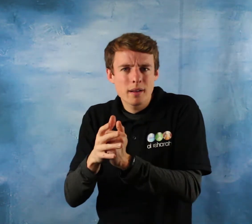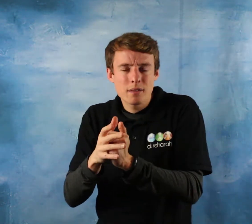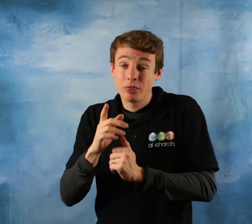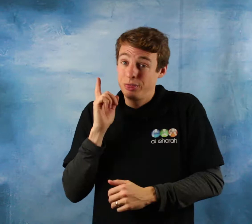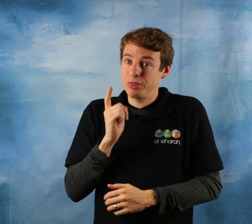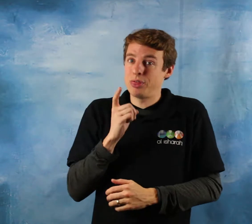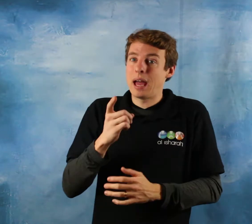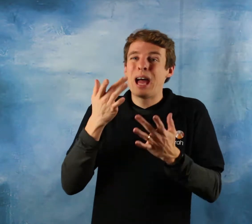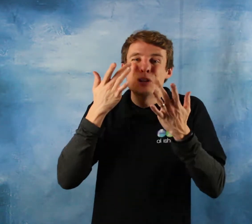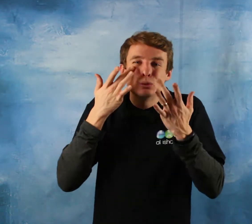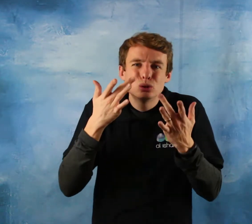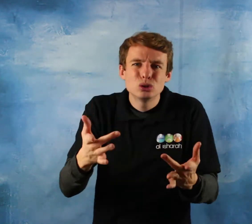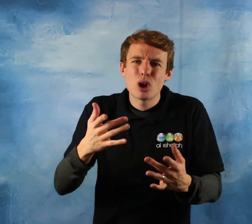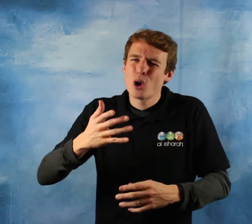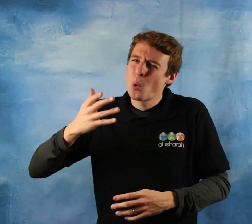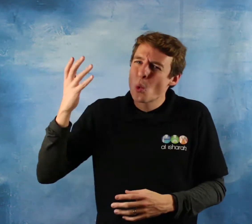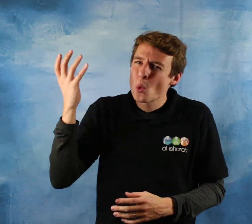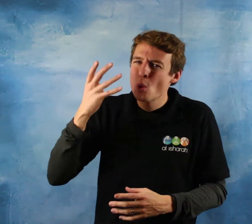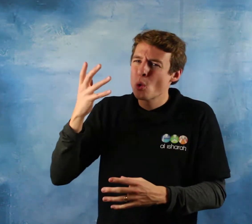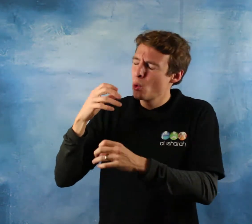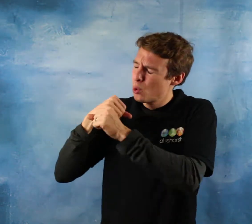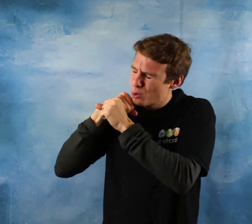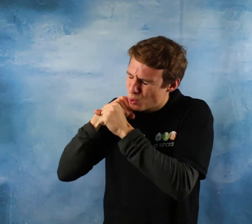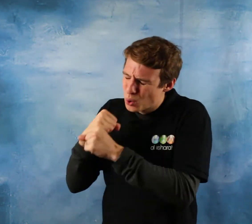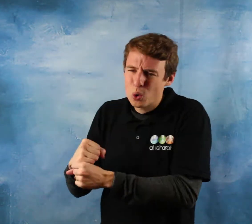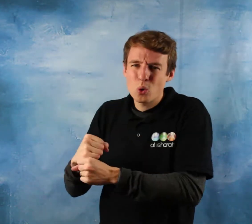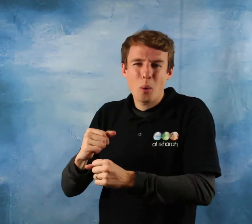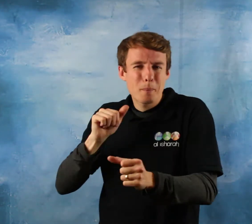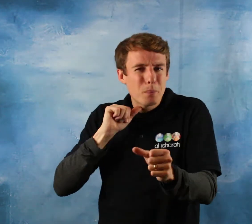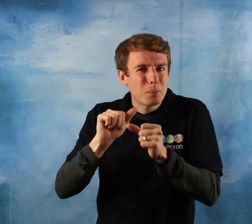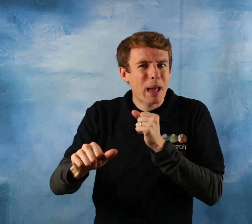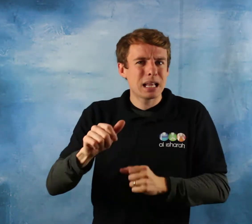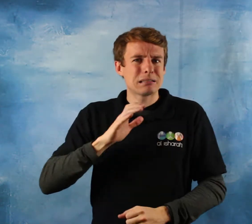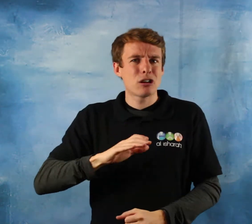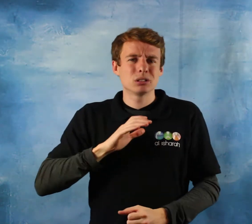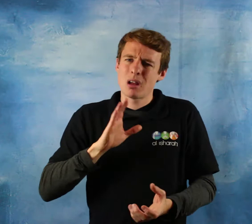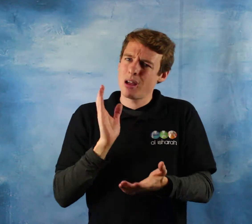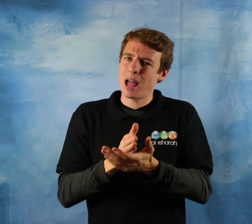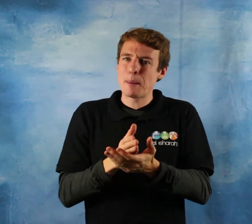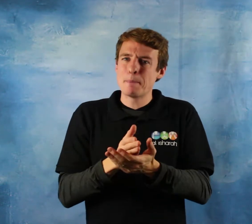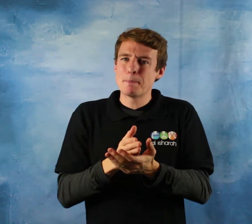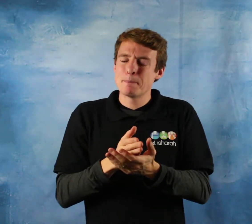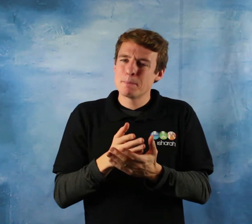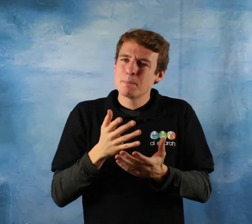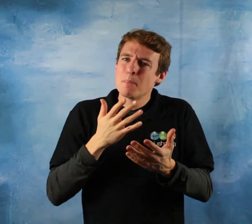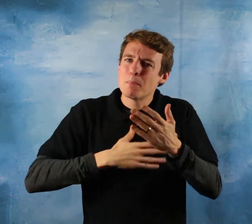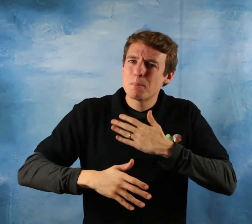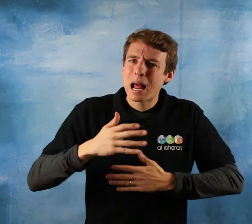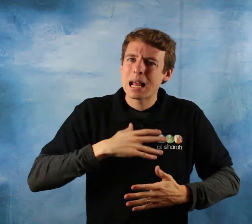are those with the best character and the best of you are the best in behaviour towards their women and